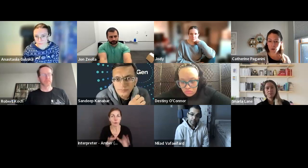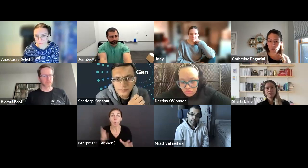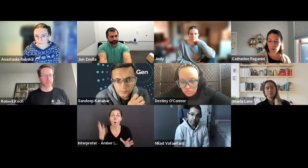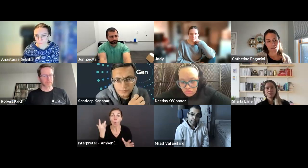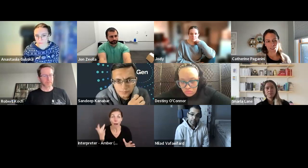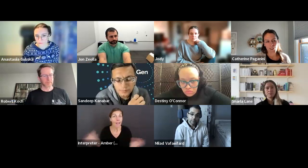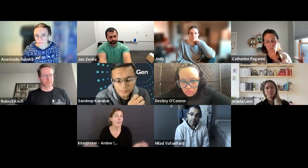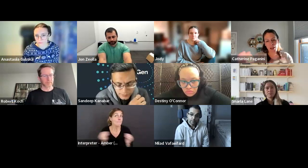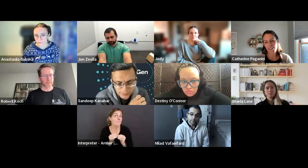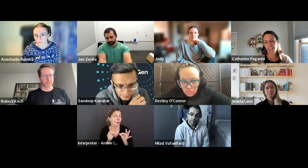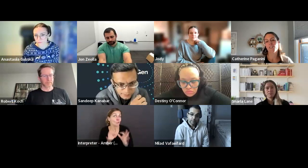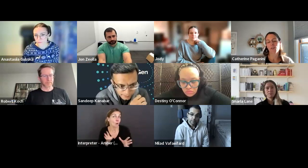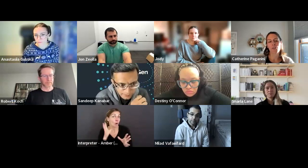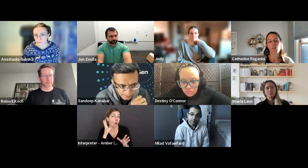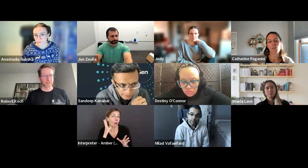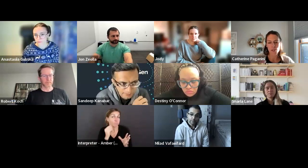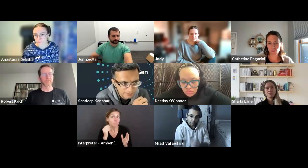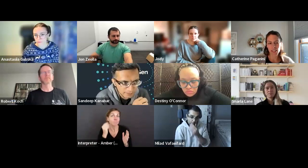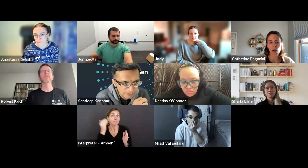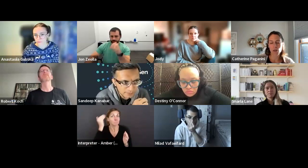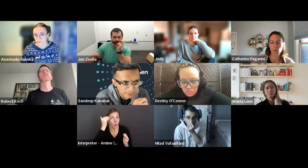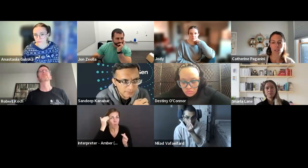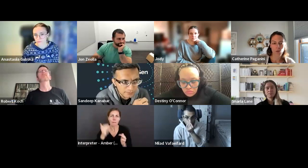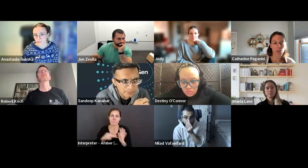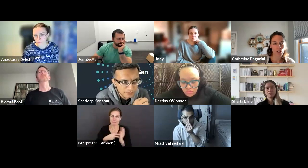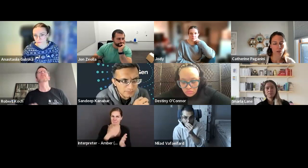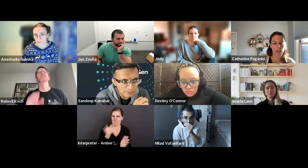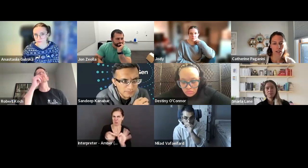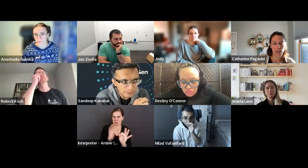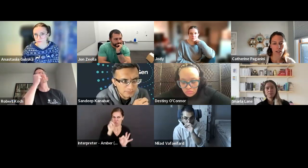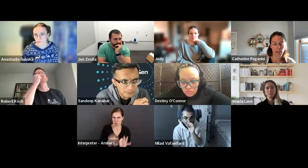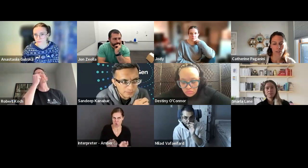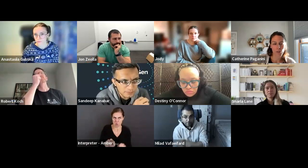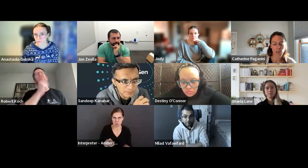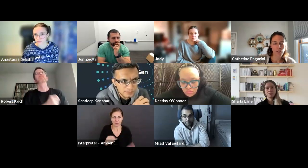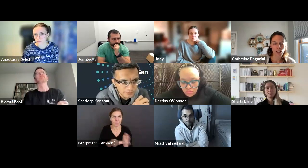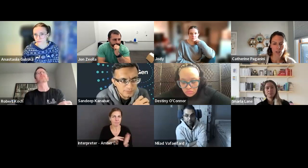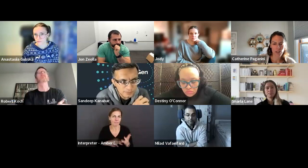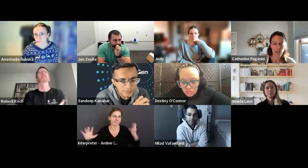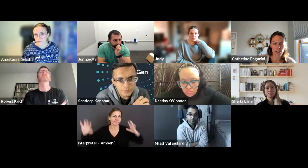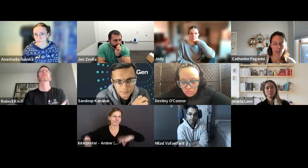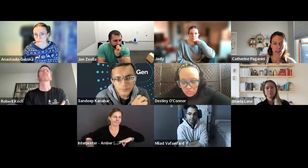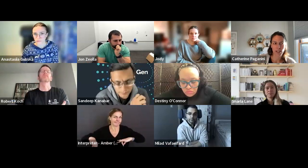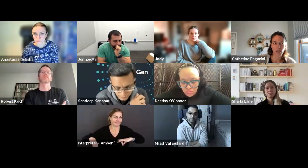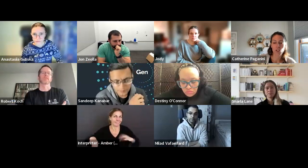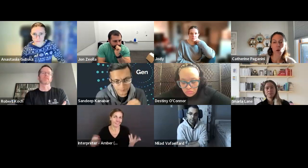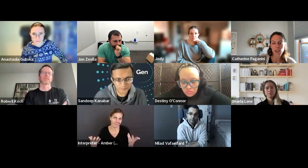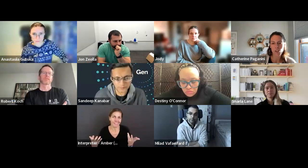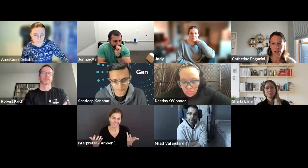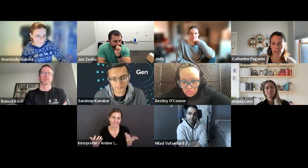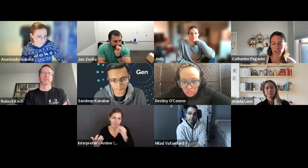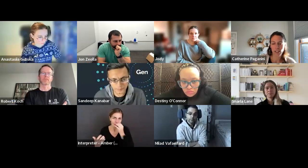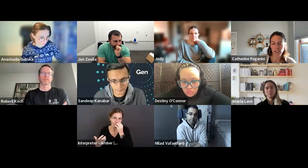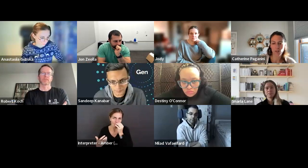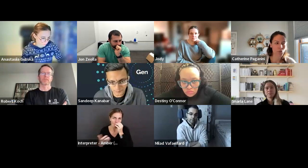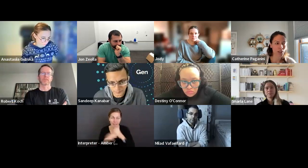interpreters know, the better they can serve you. So it's like really a win-win situation, right? And specifically with such a thing that's so